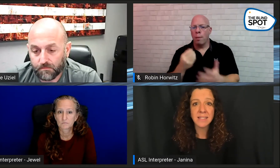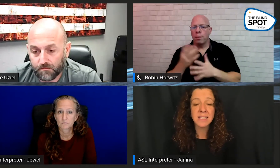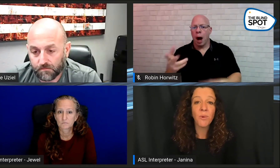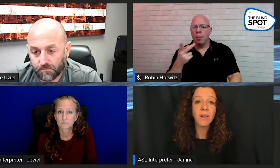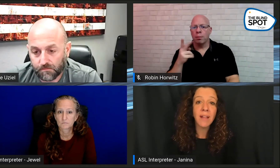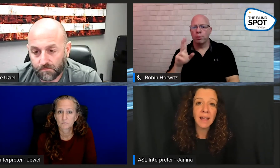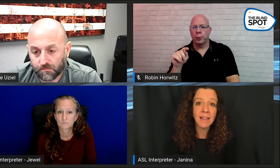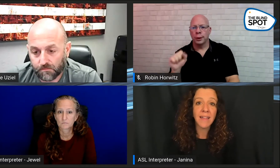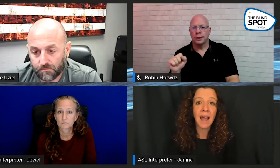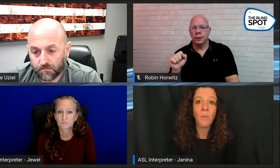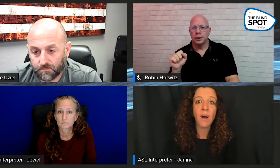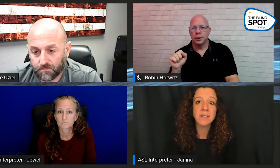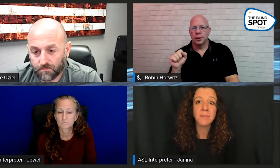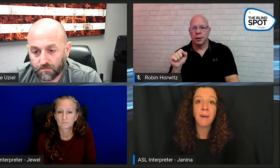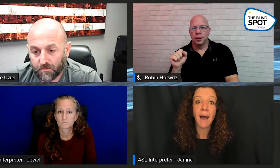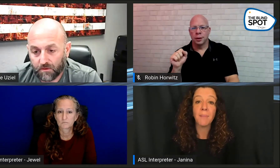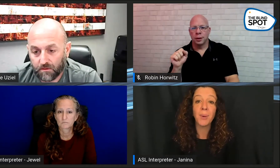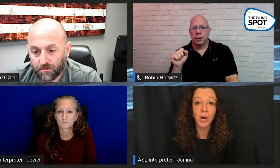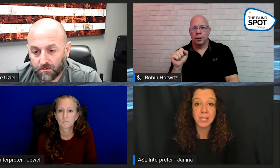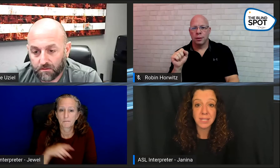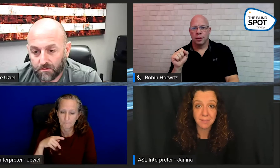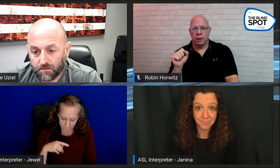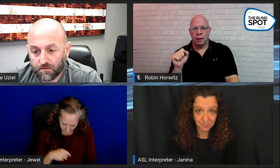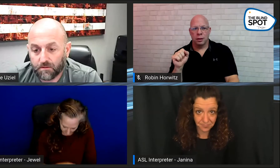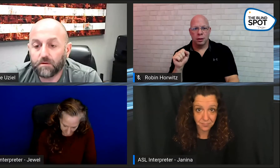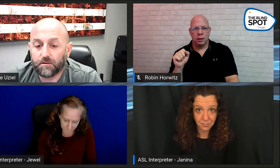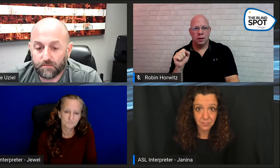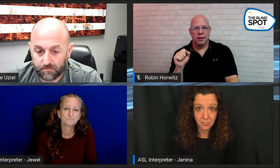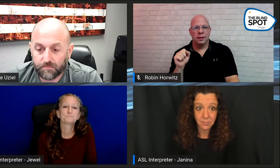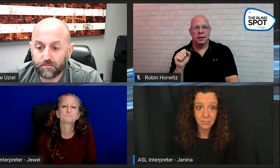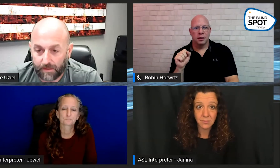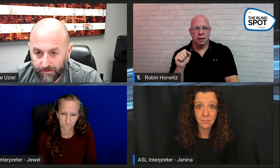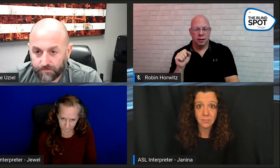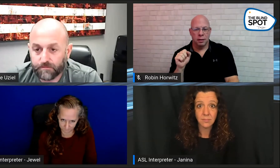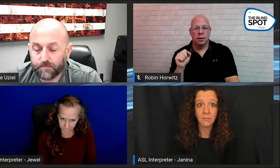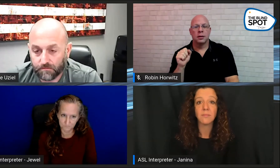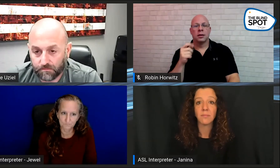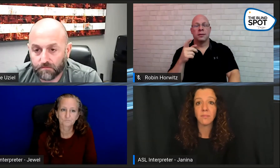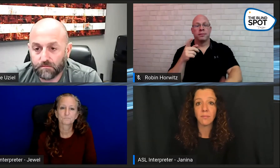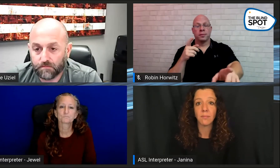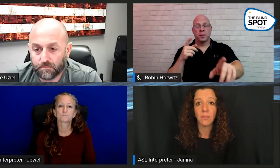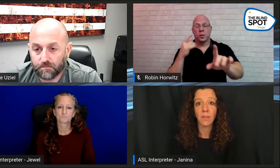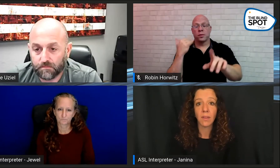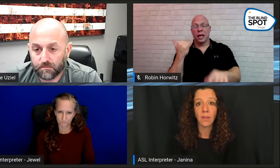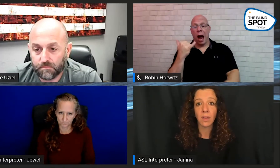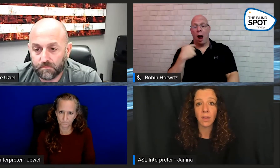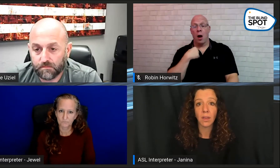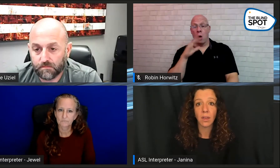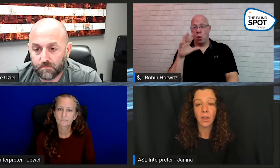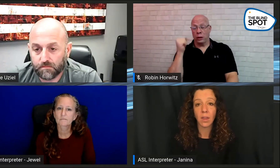say that this is more likely that I want to buy puts. Okay.